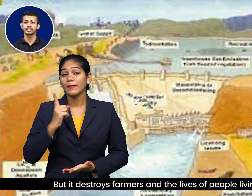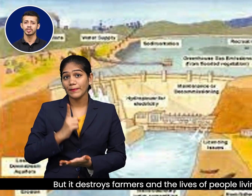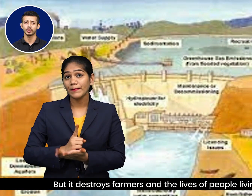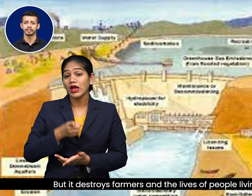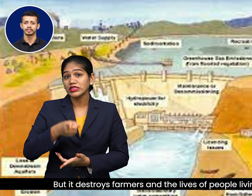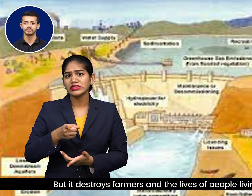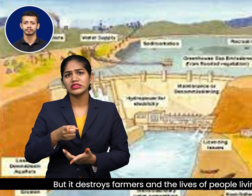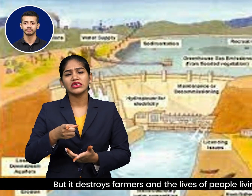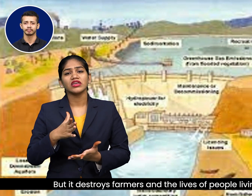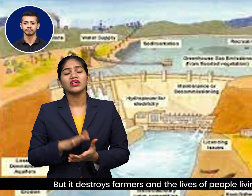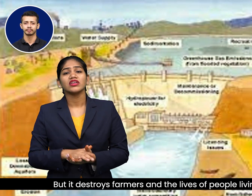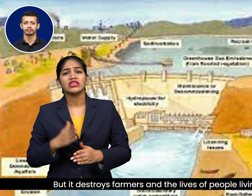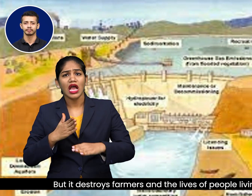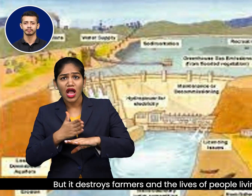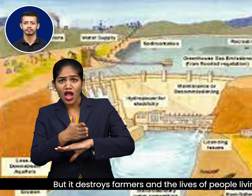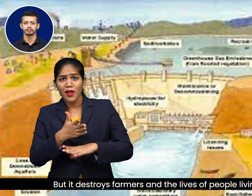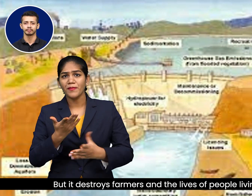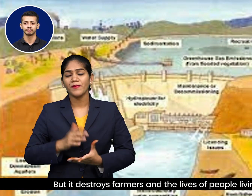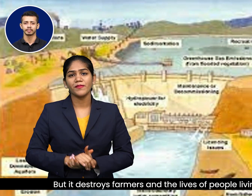But it destroys